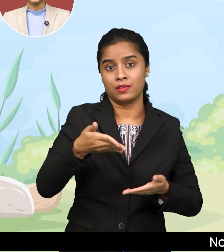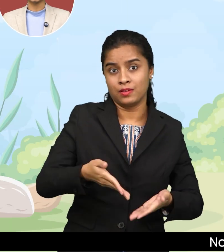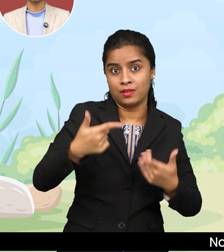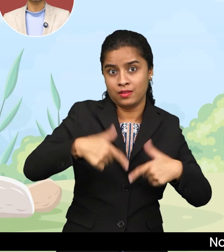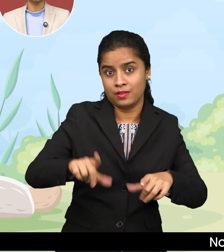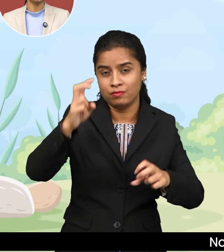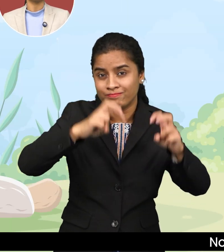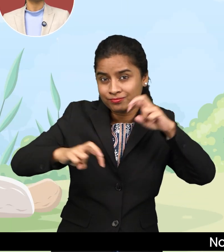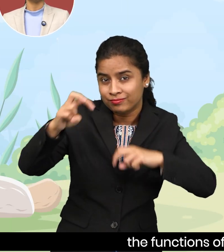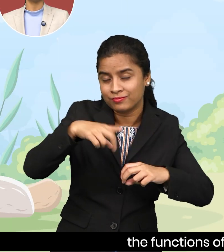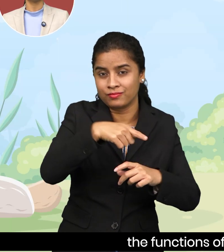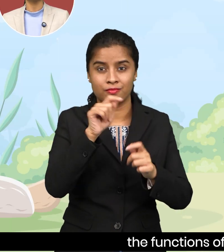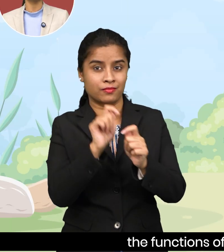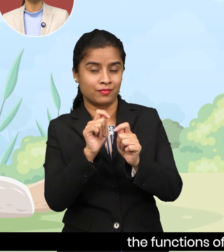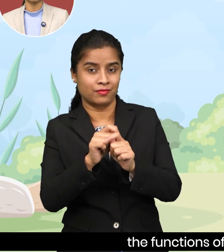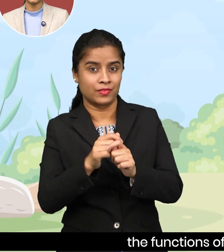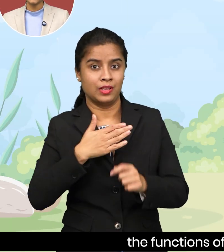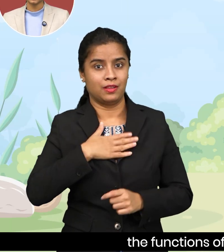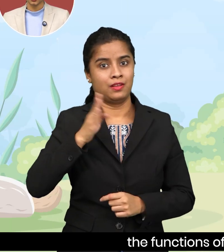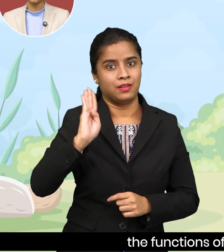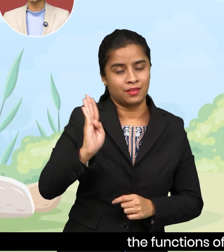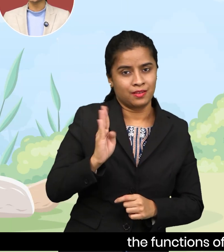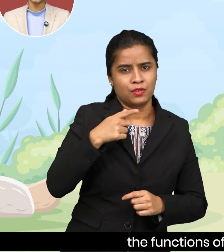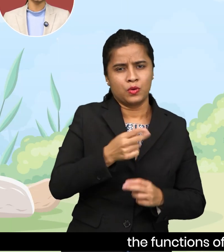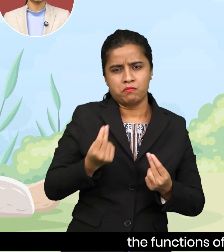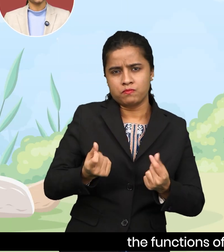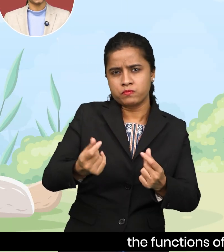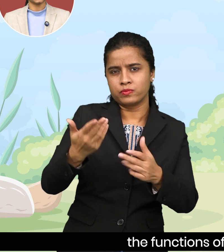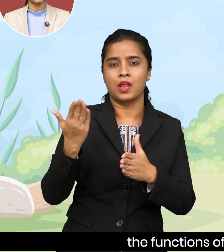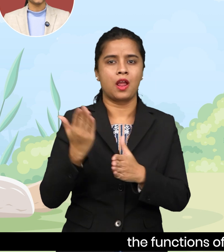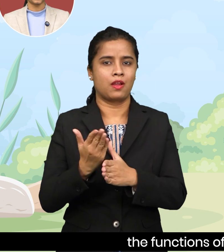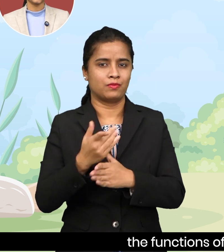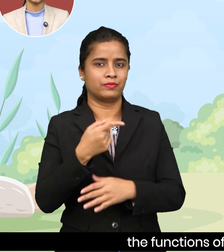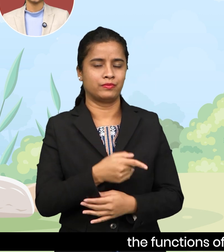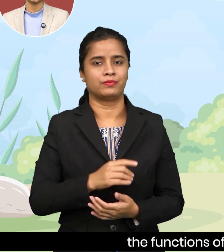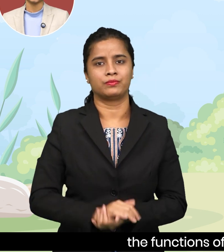Now, let's explore the functions of leaves with a quick activity.